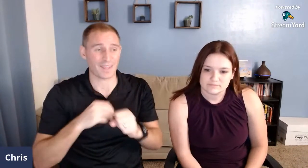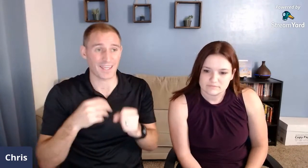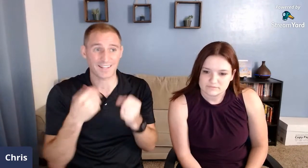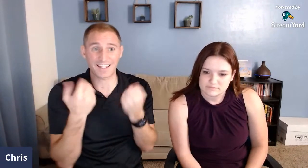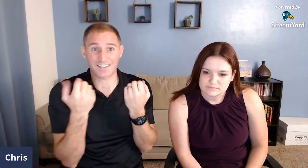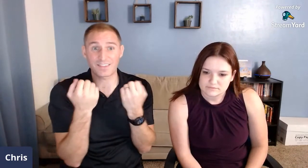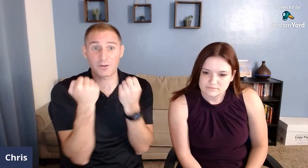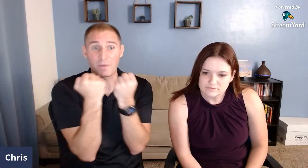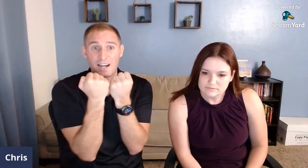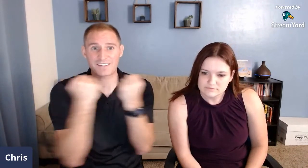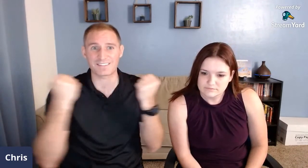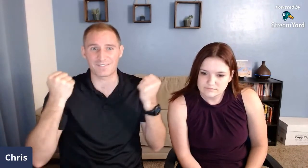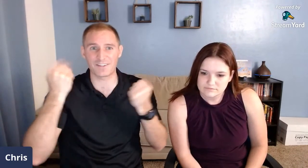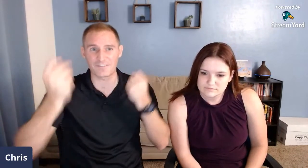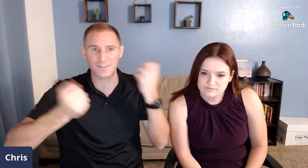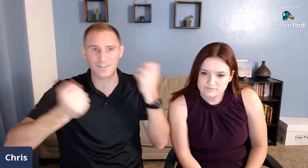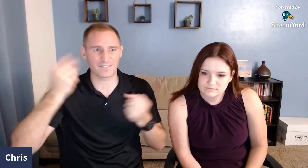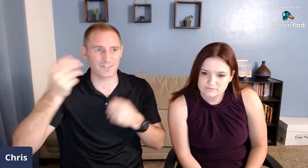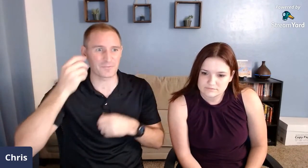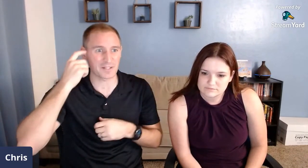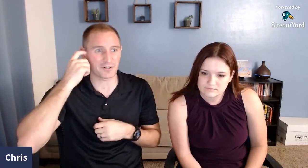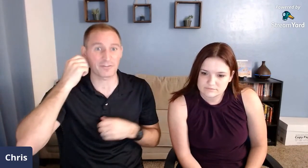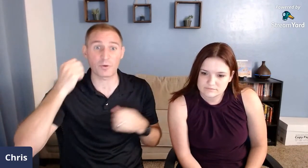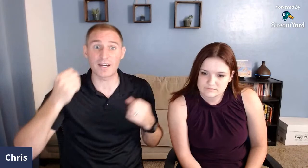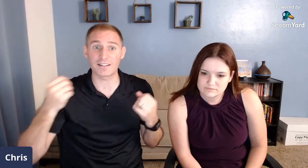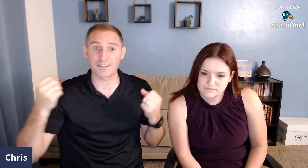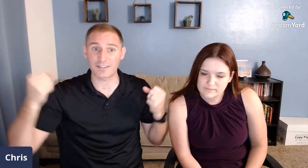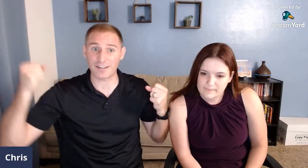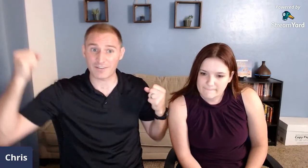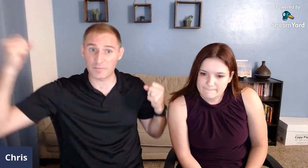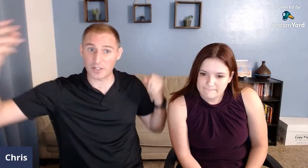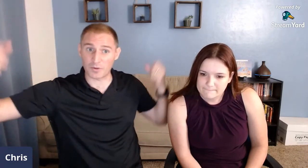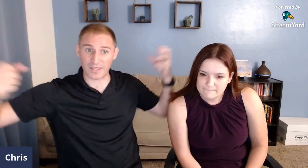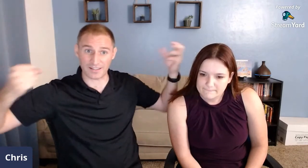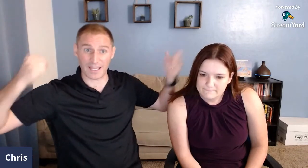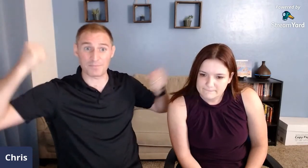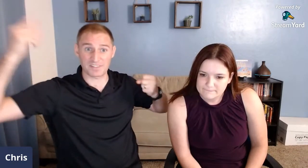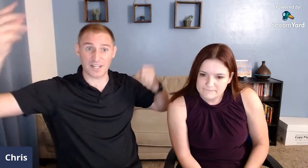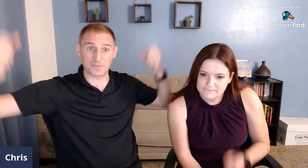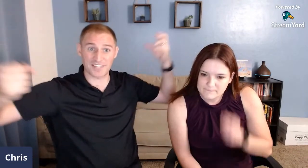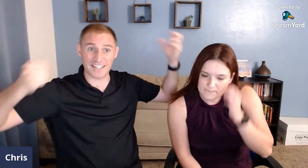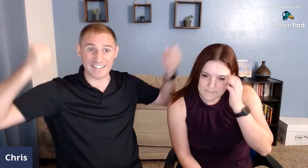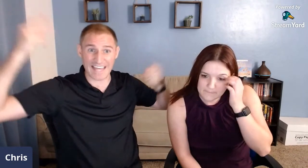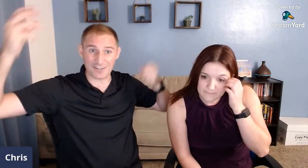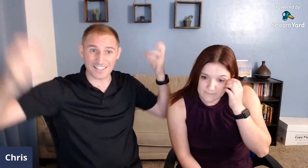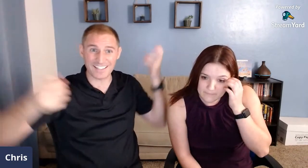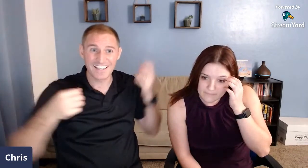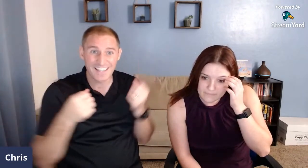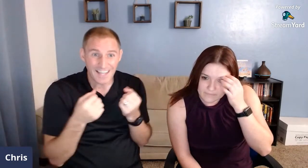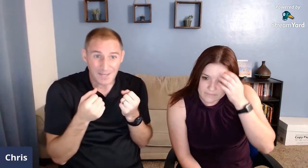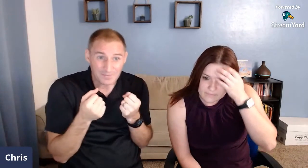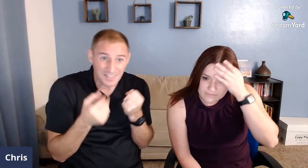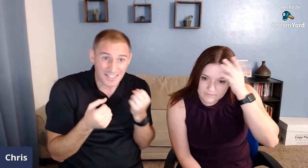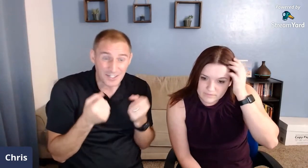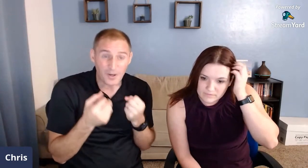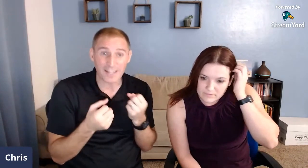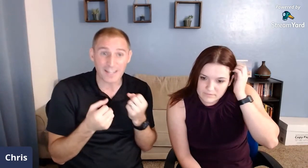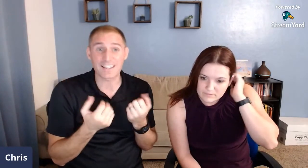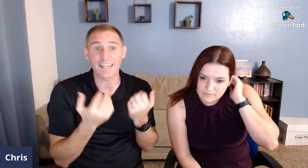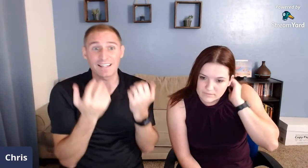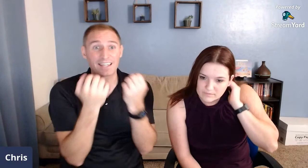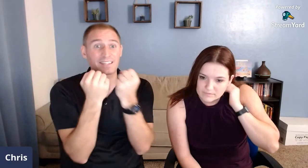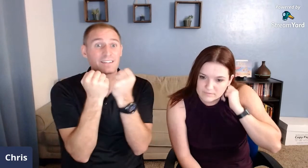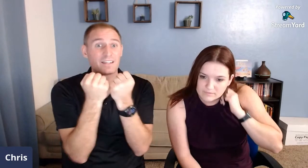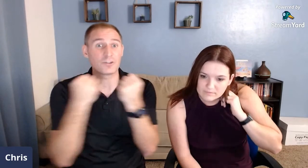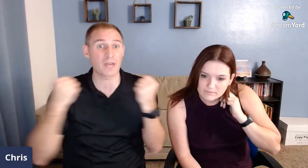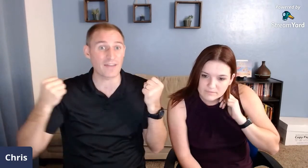vision. And like your box, if you've been learning for a while, you're kind of familiar with, like, I'm signing loudly, I'm signing